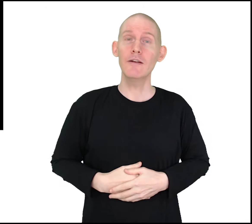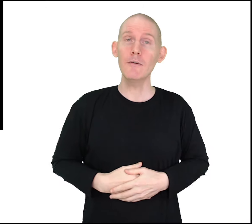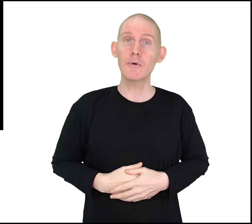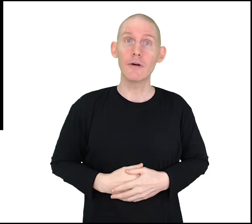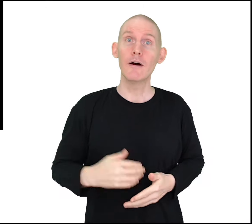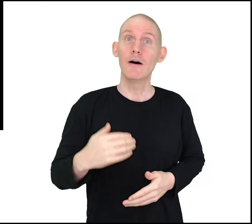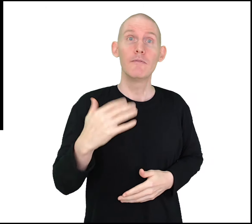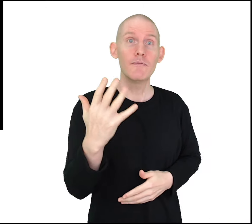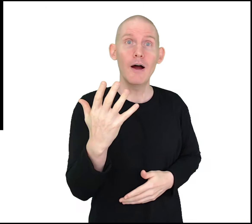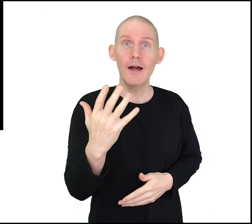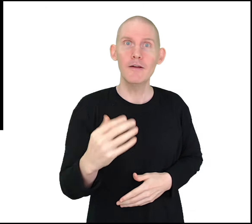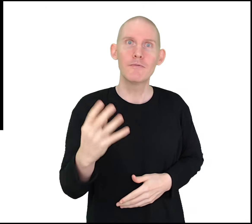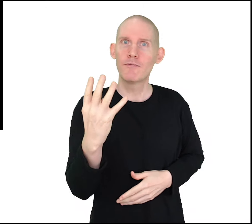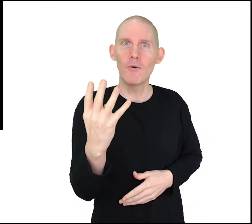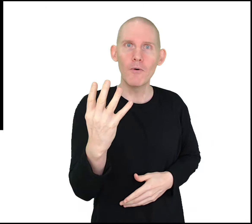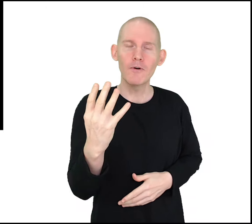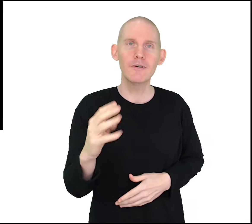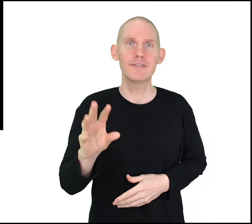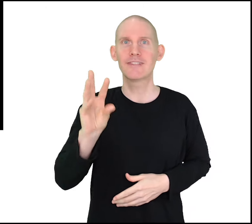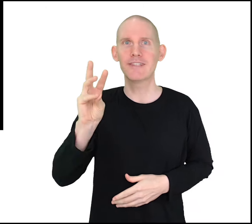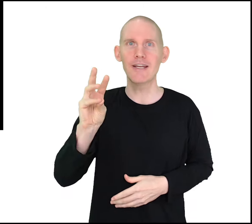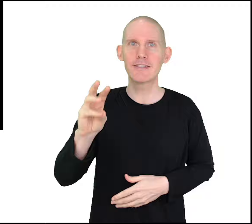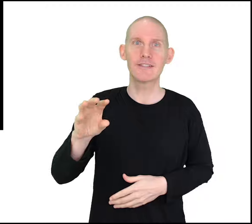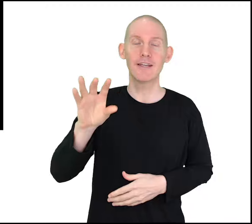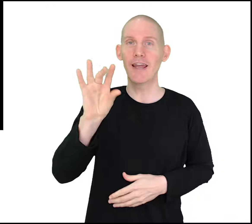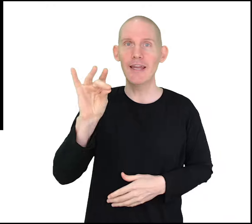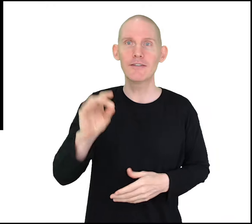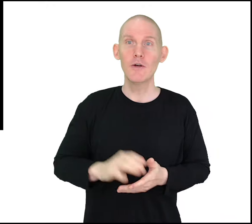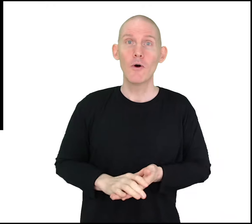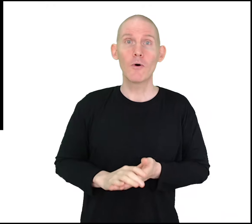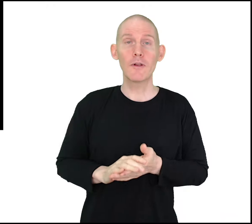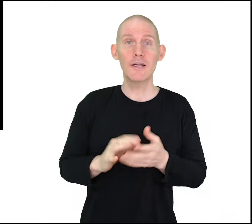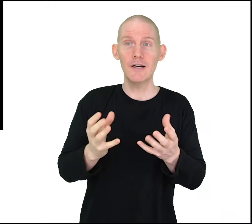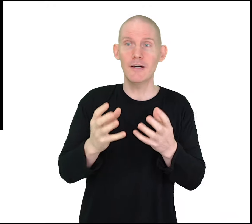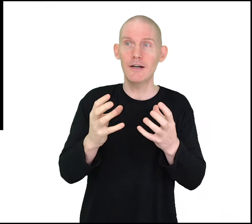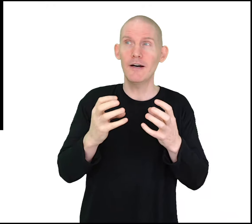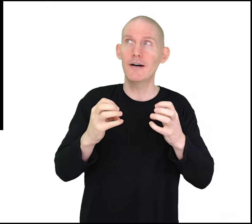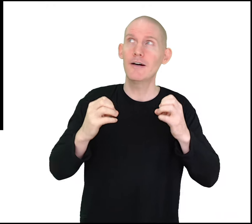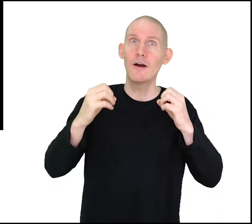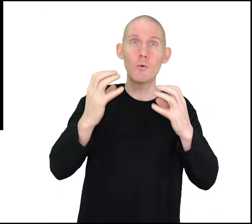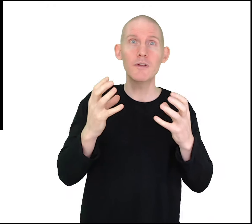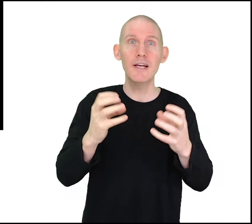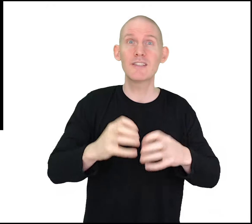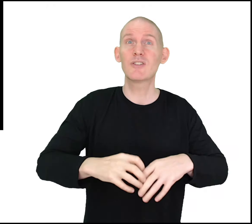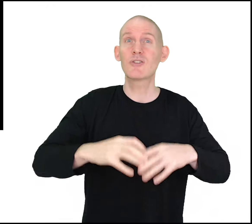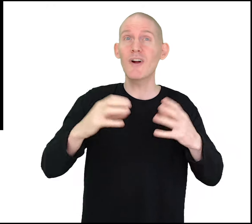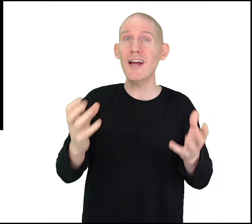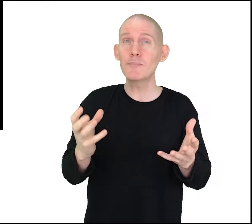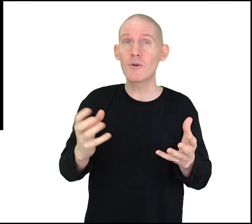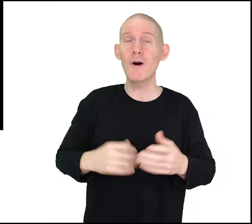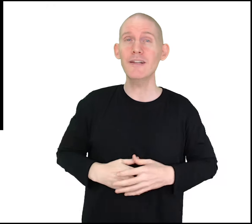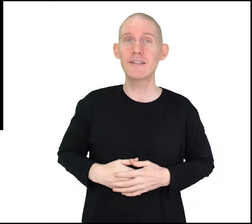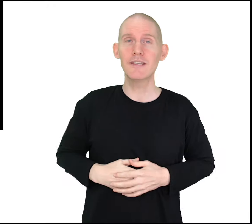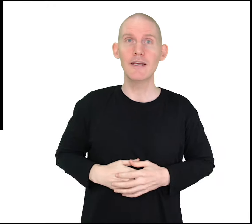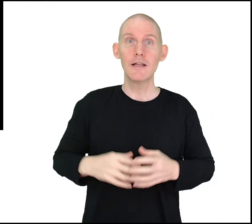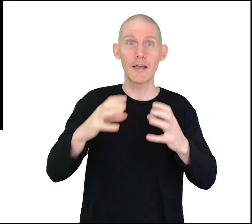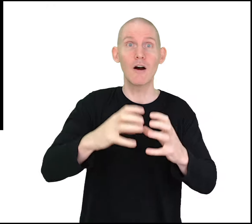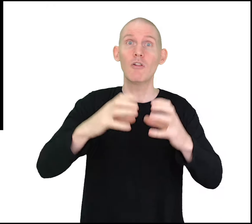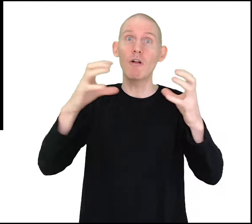number. 5, 4, 6, 8, or like a word that describes quantity, like a lot